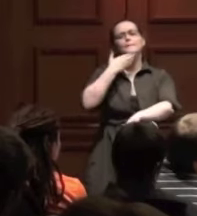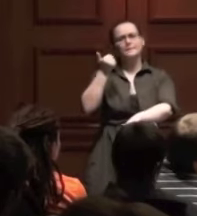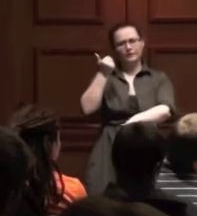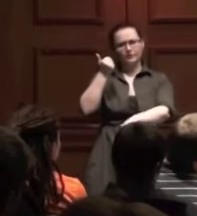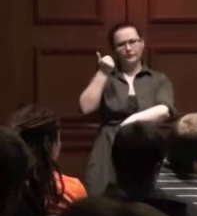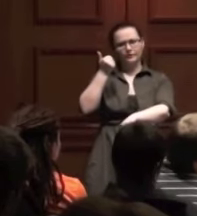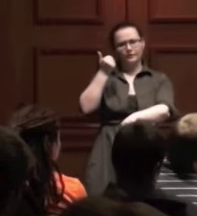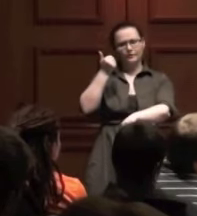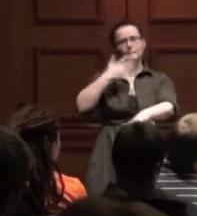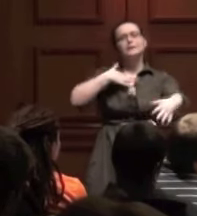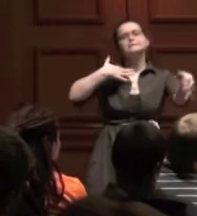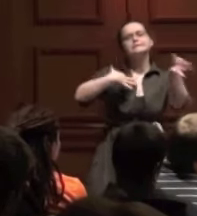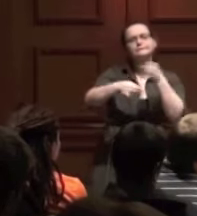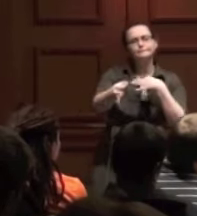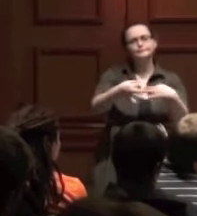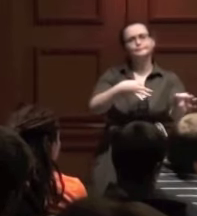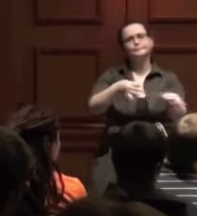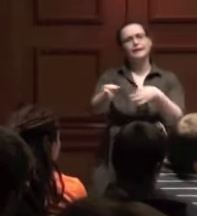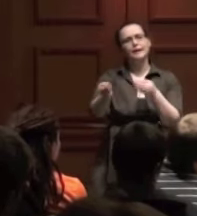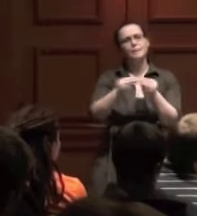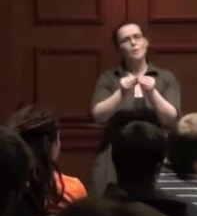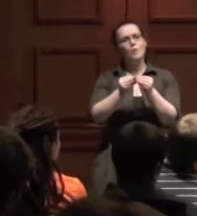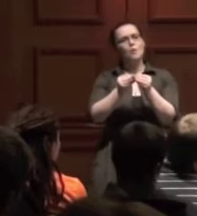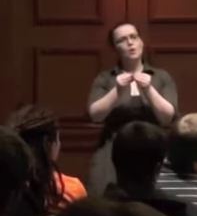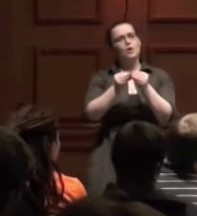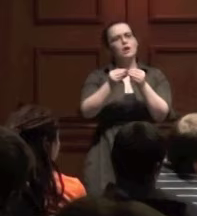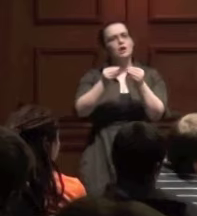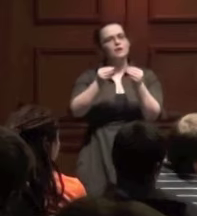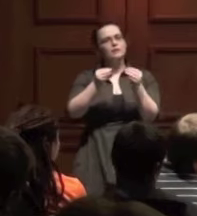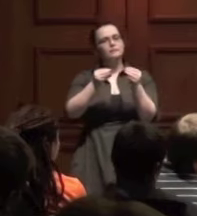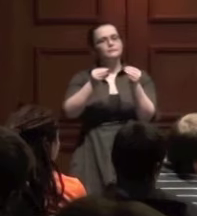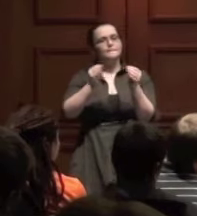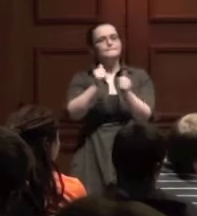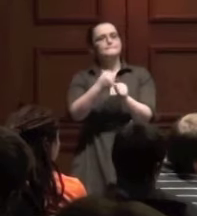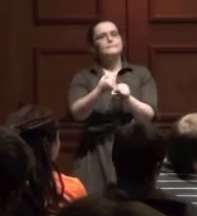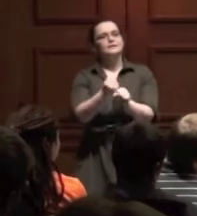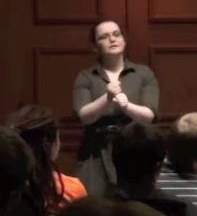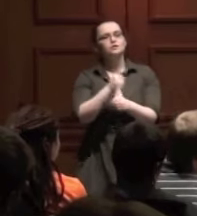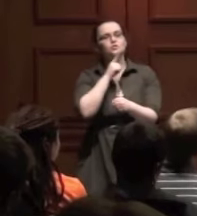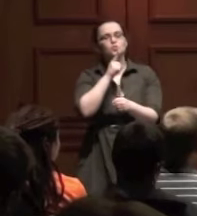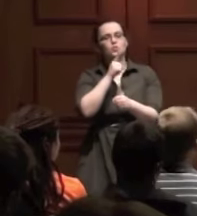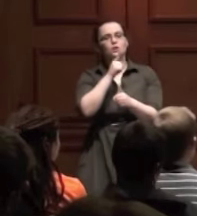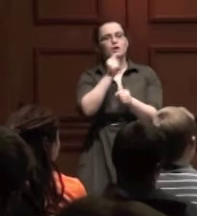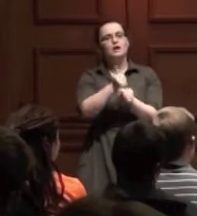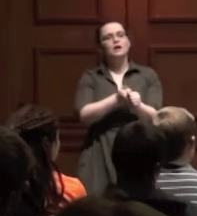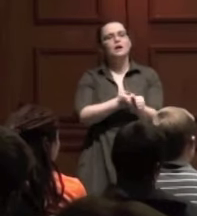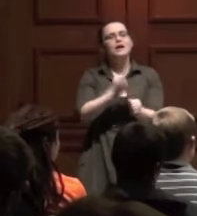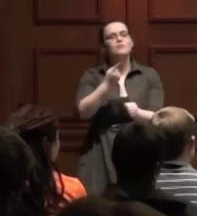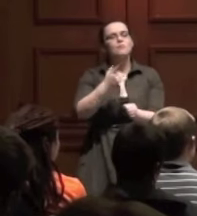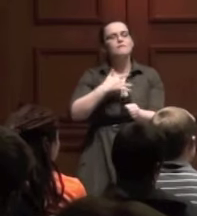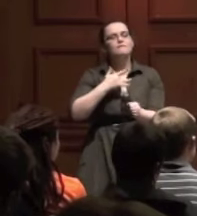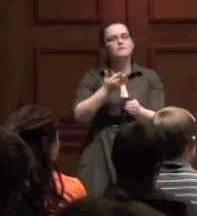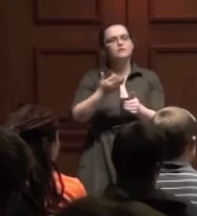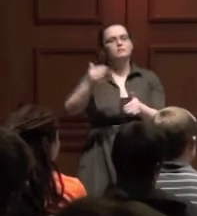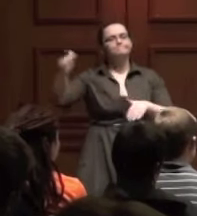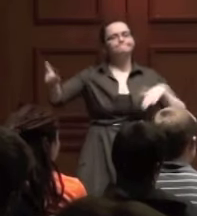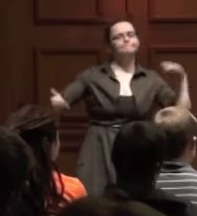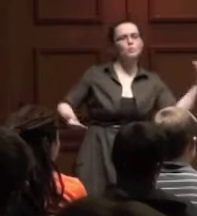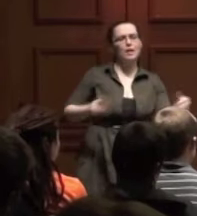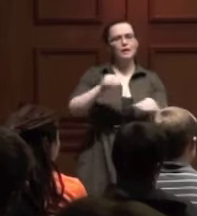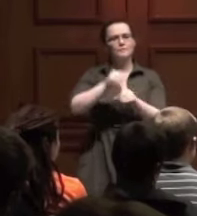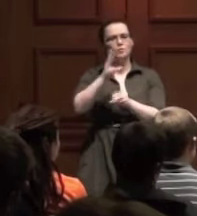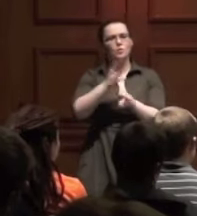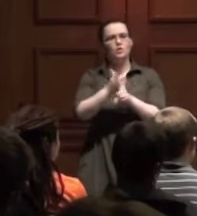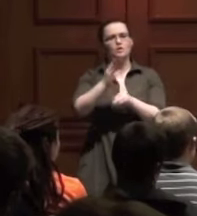that I would explain more, that I would make more space in the world for all kinds of families, all kinds of